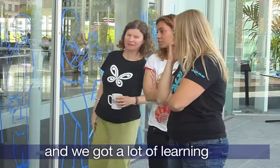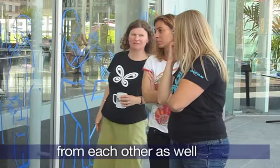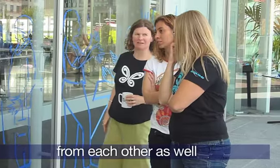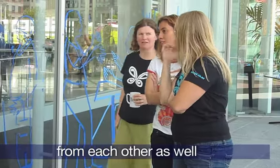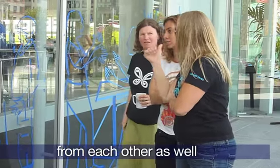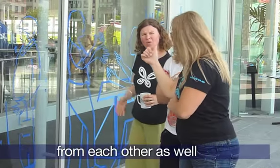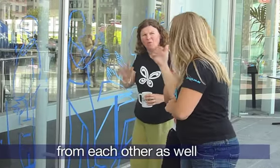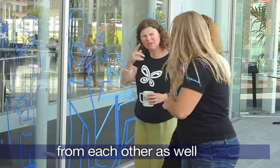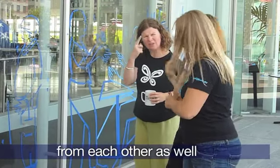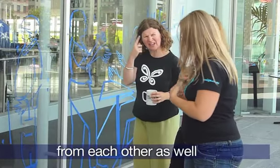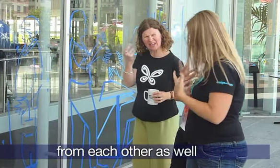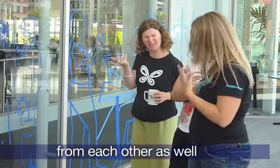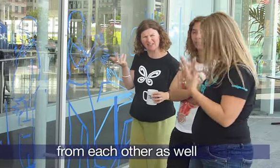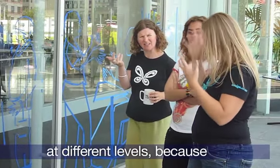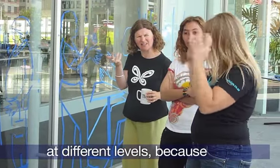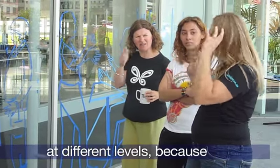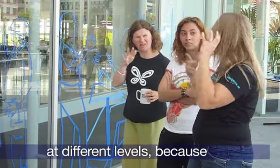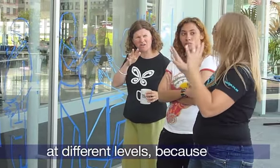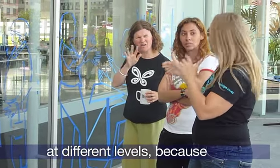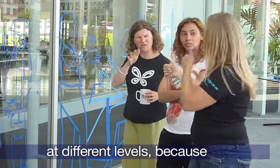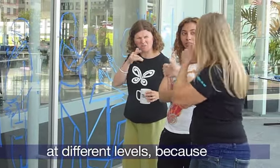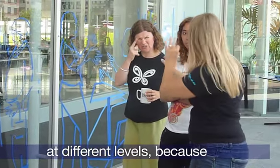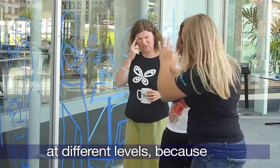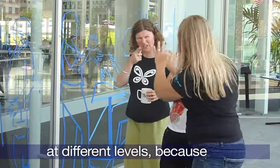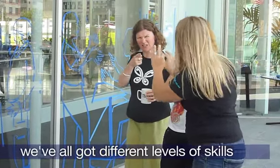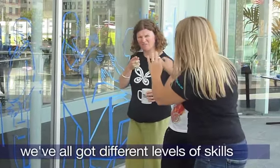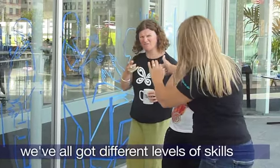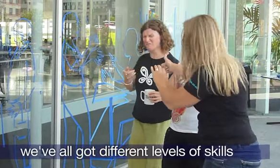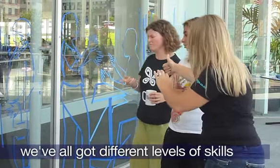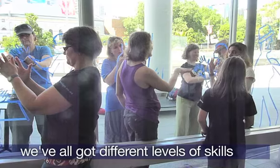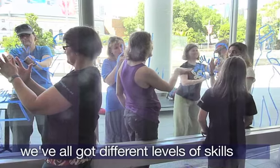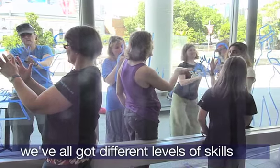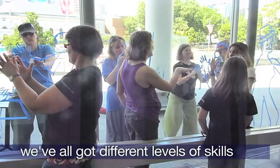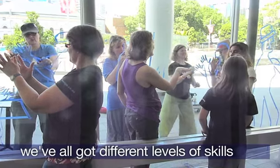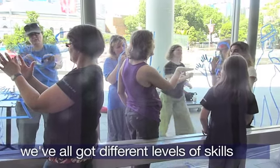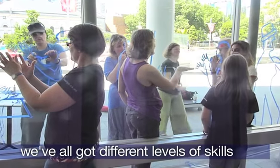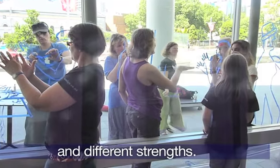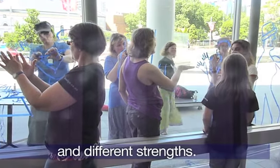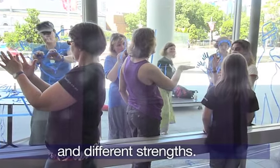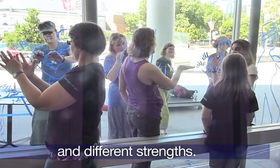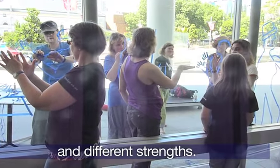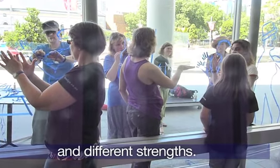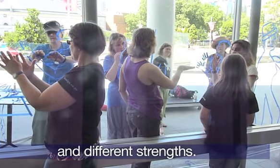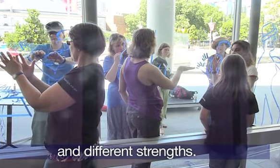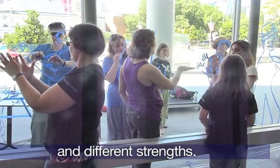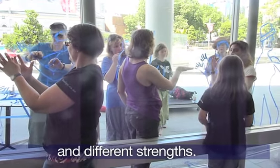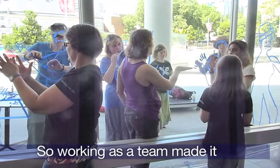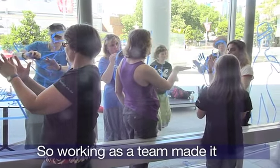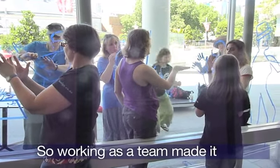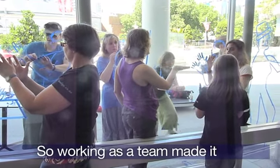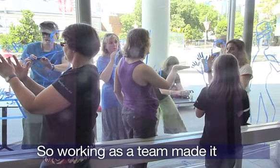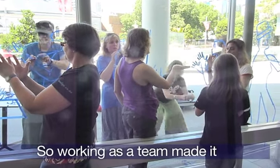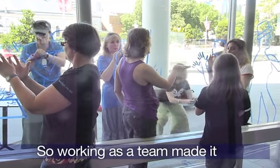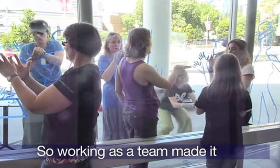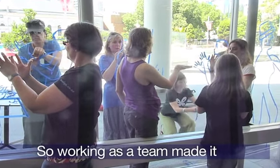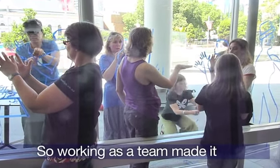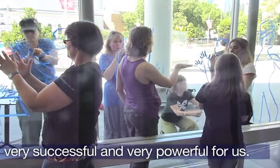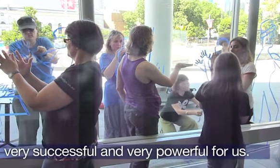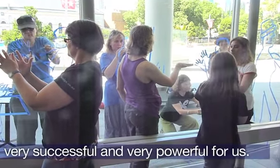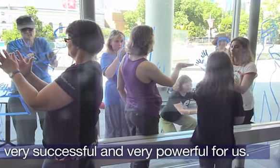we got a lot of learning from each other as well at different levels, because we've all got different levels of skills and different strengths. So working as a team made it very successful and very powerful